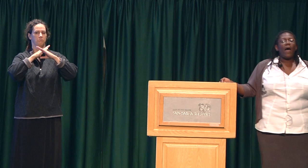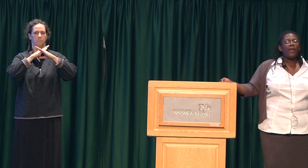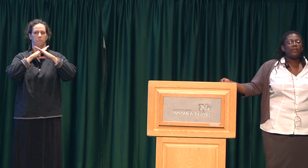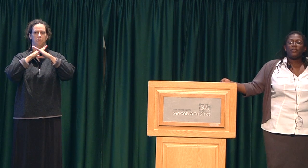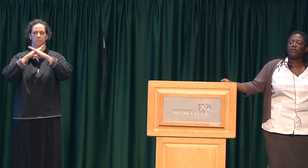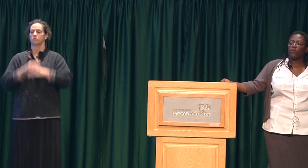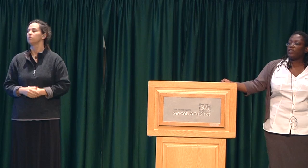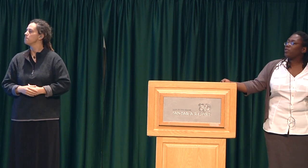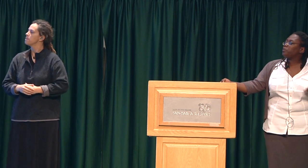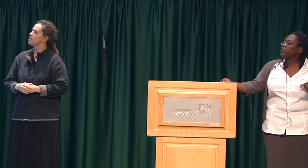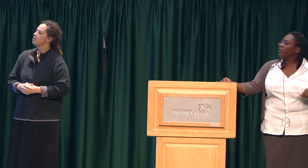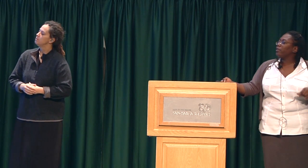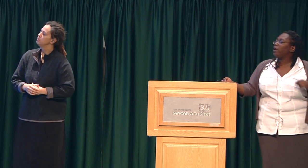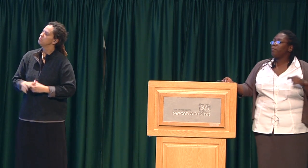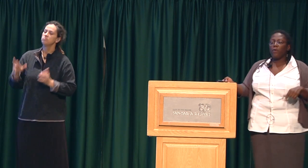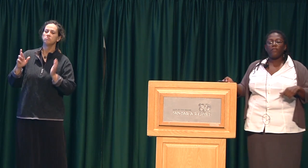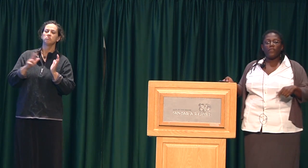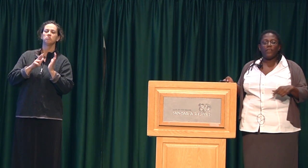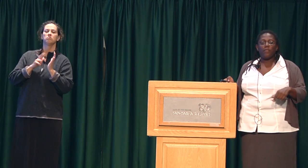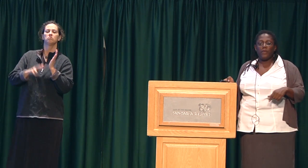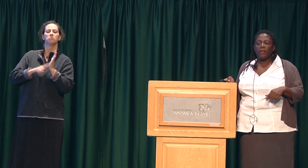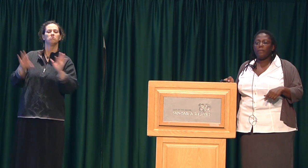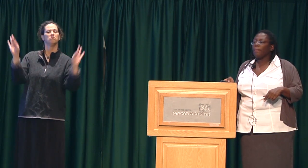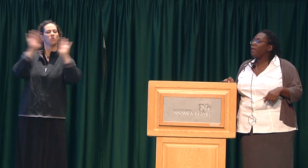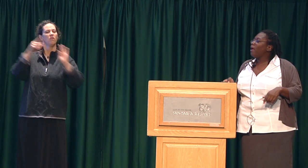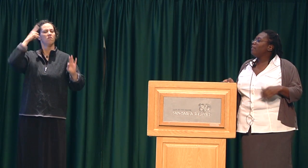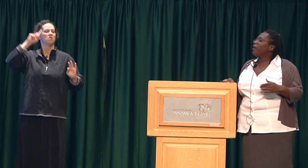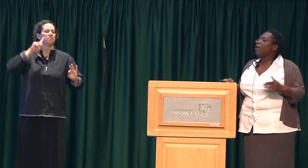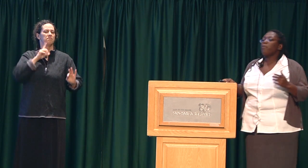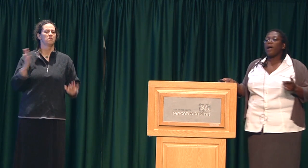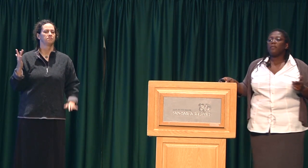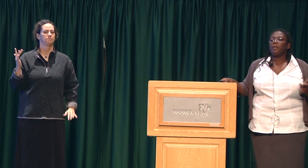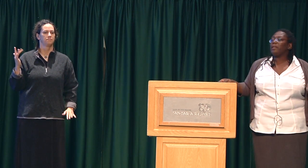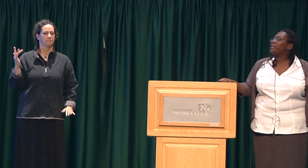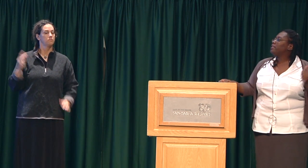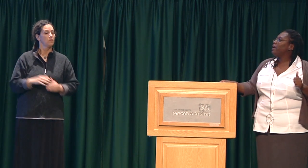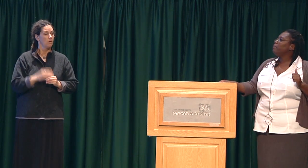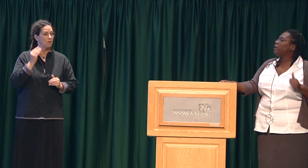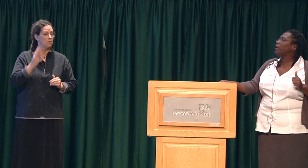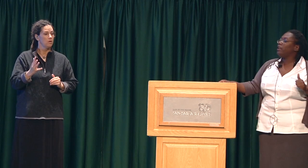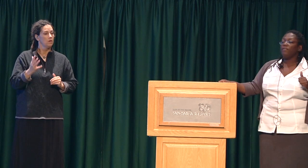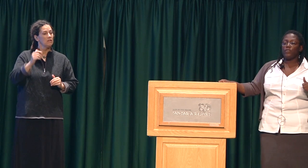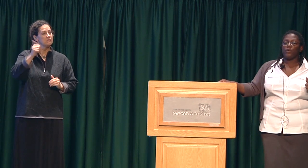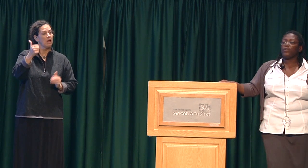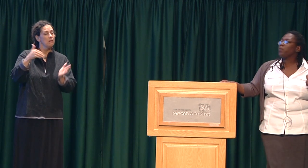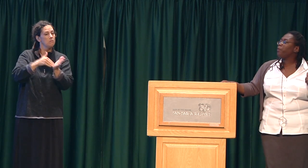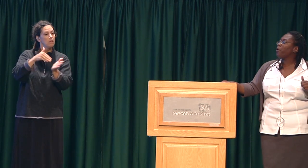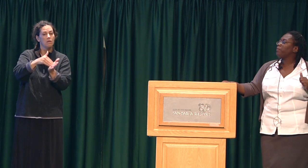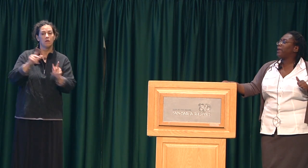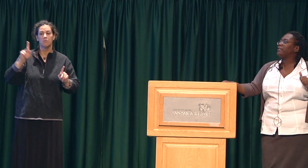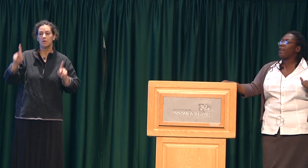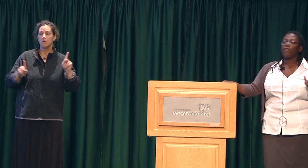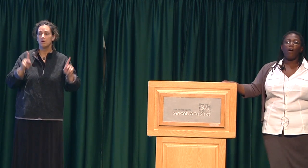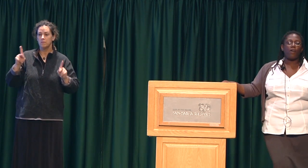So why is this research particularly important for the deaf community? There are approximately 10 million individuals who